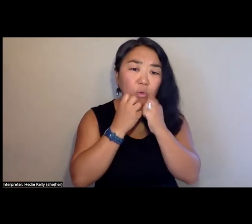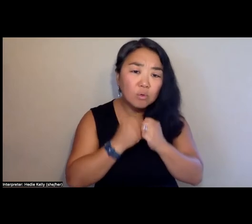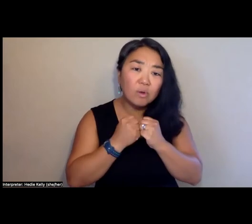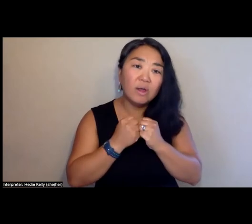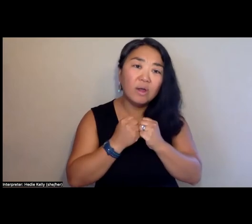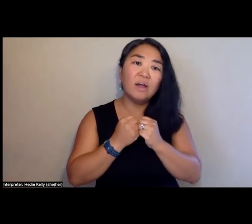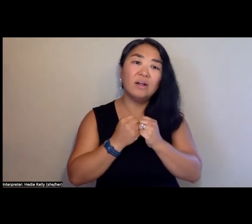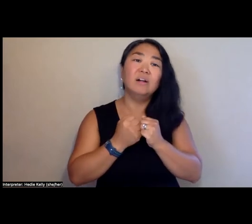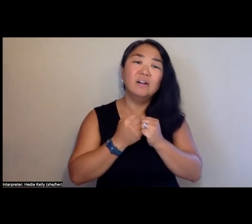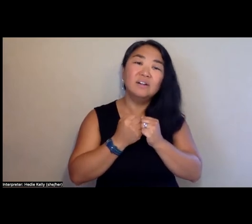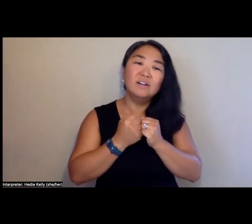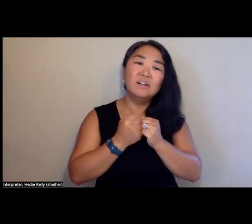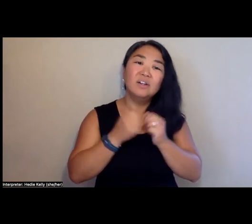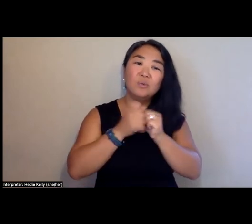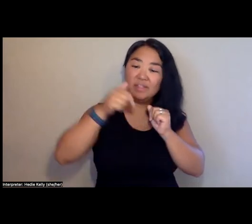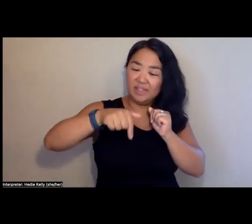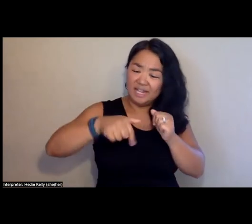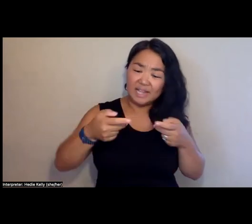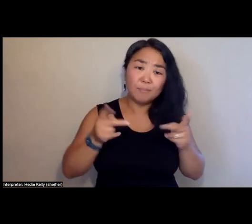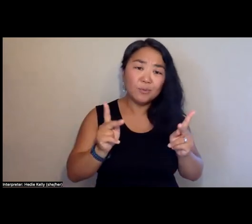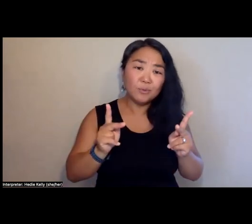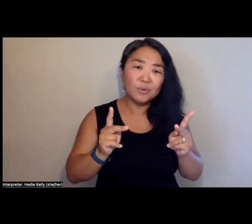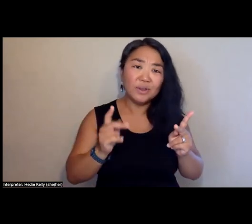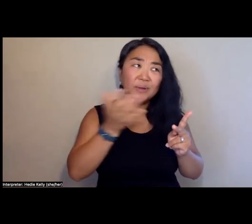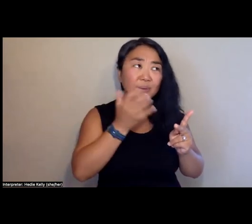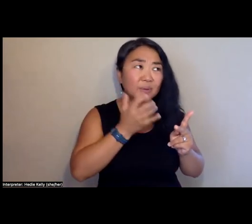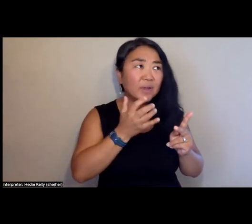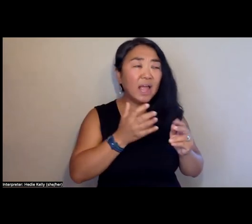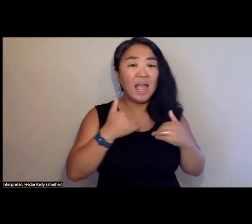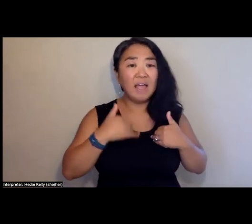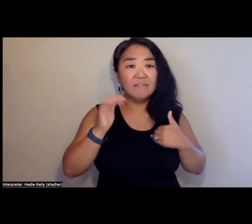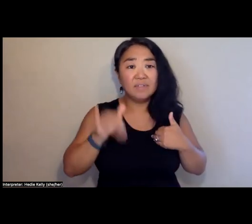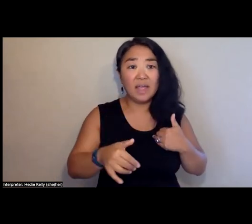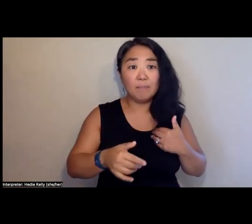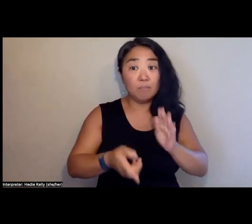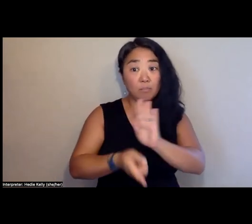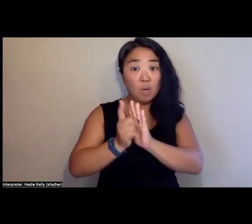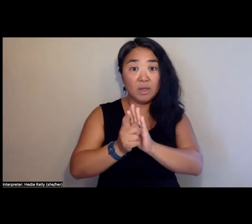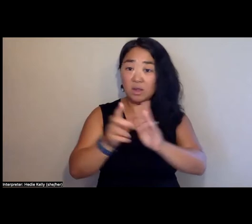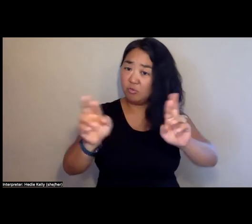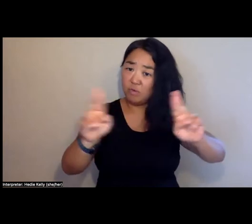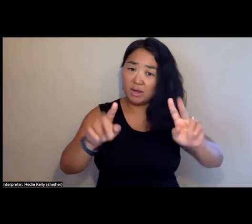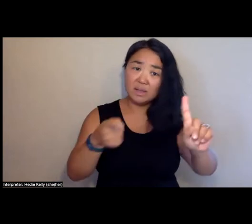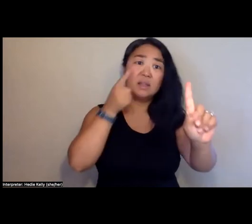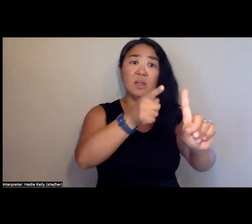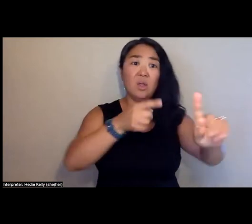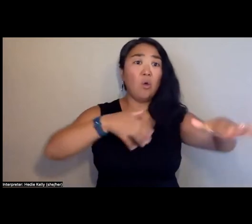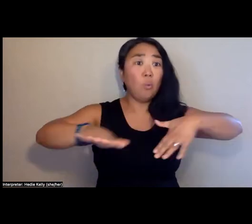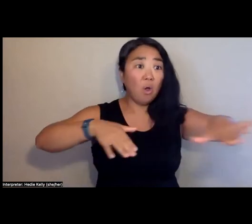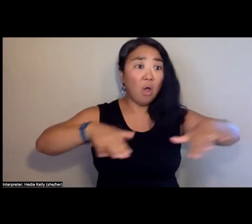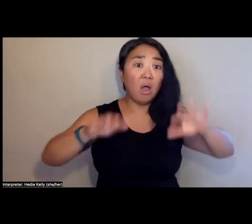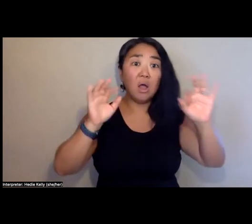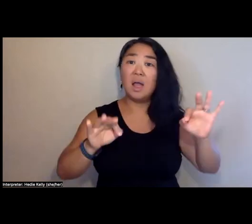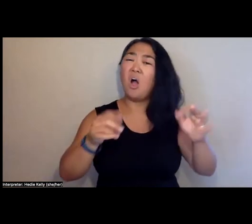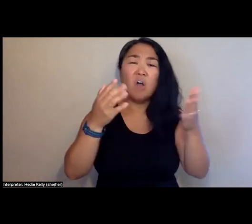in this this opportunity, in the way that the minute we set out on the walk, which you have already done by being here, you're